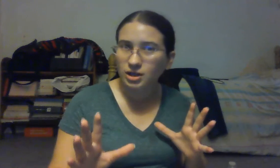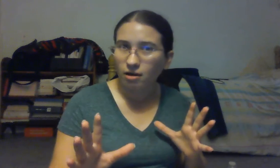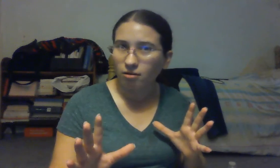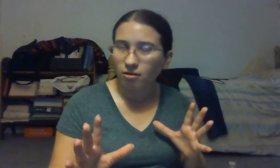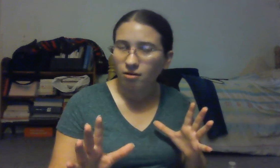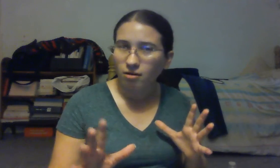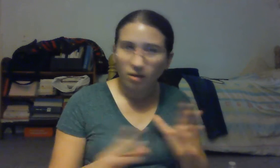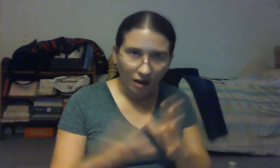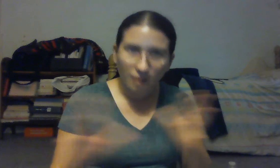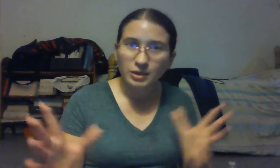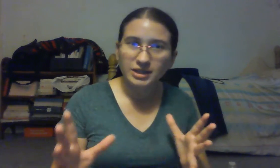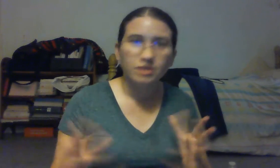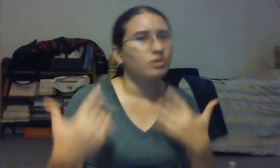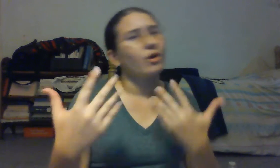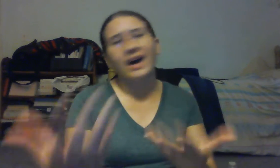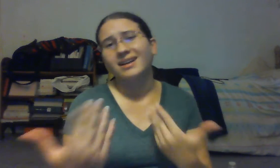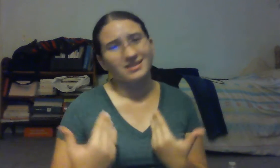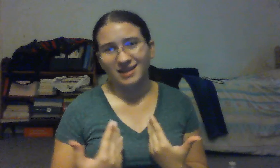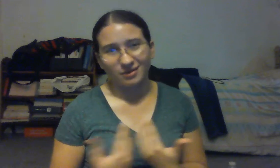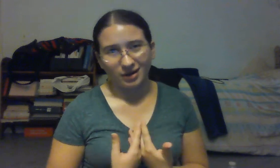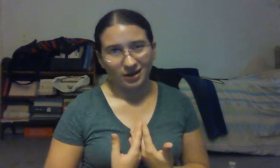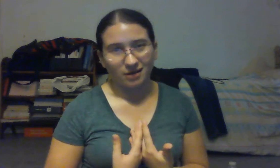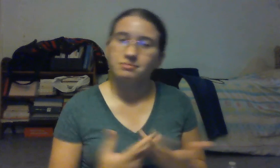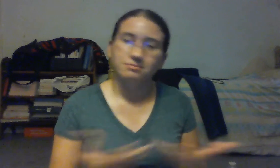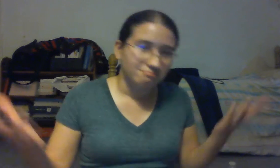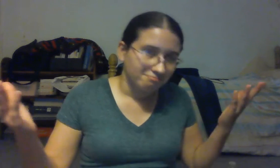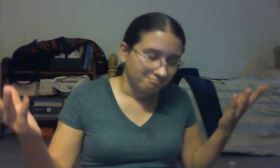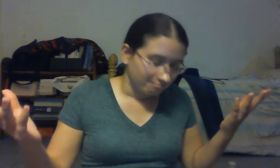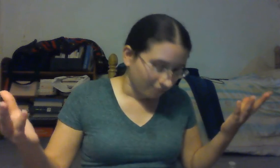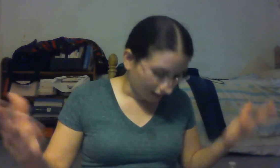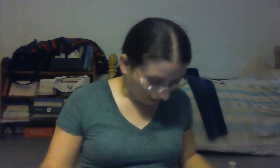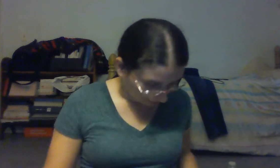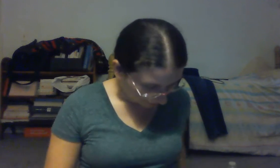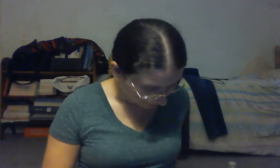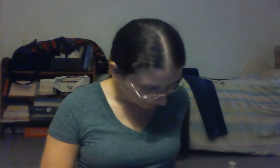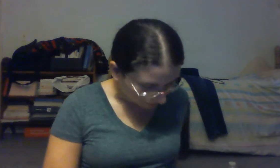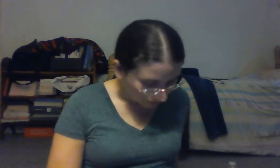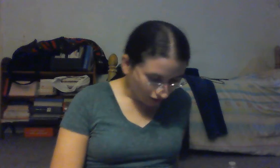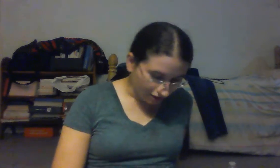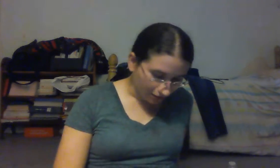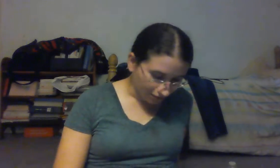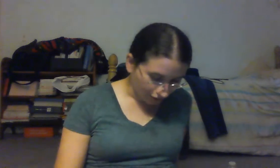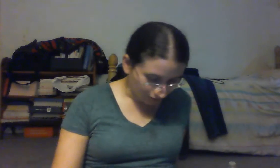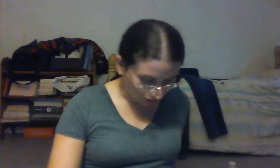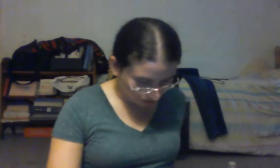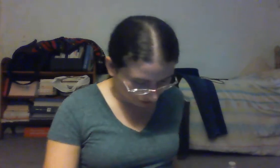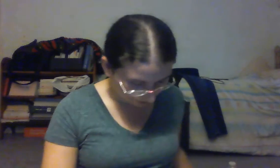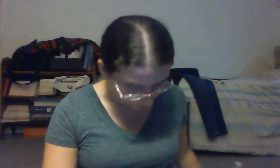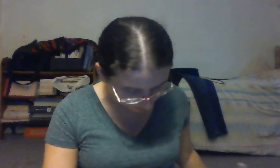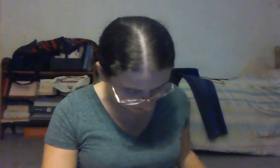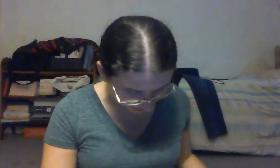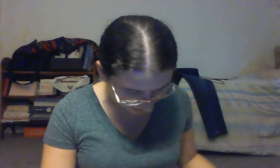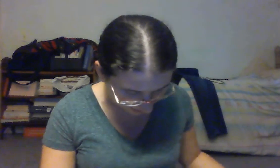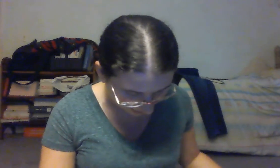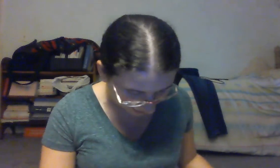know. I'm letting you know, no eye contact right now. That's life. Some verbs change their movement to indicate